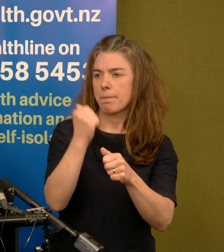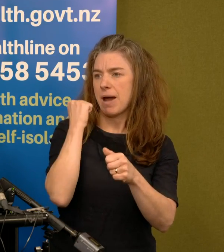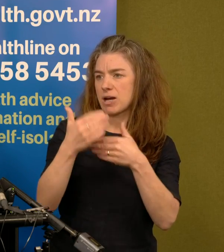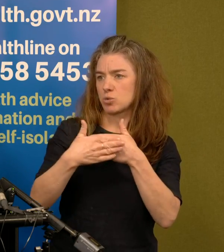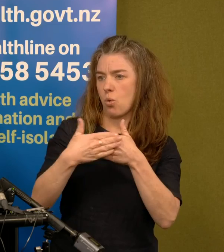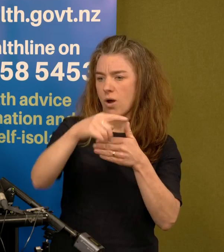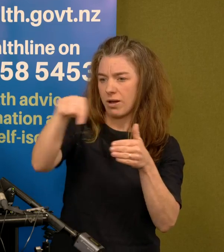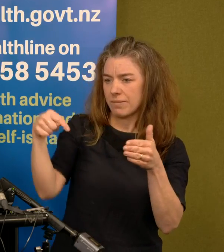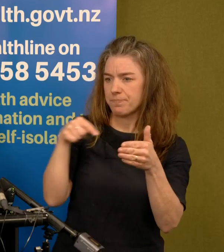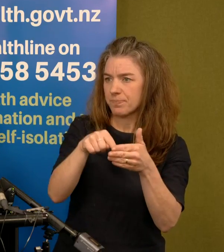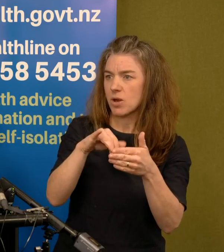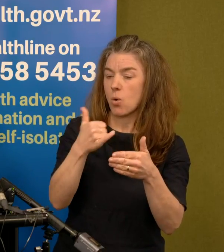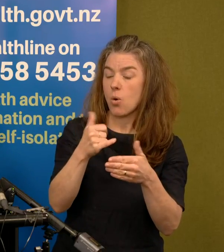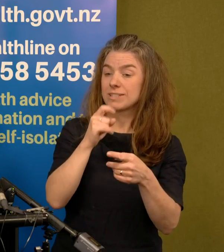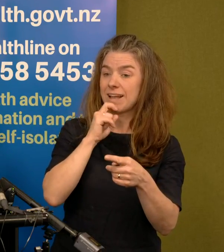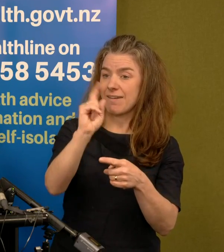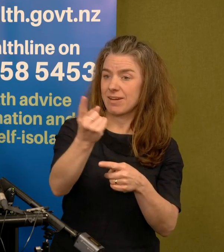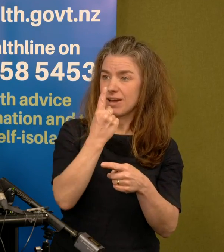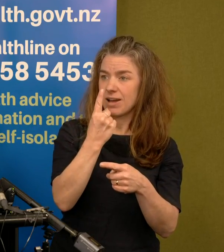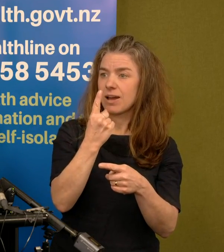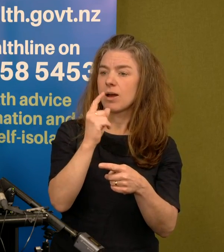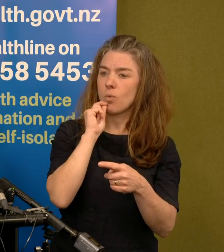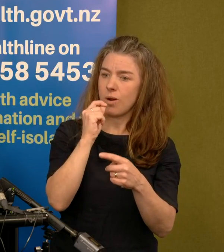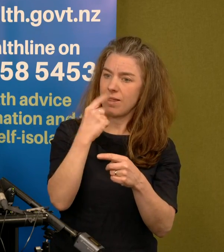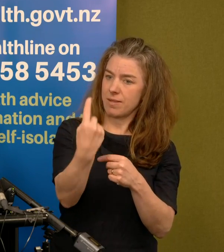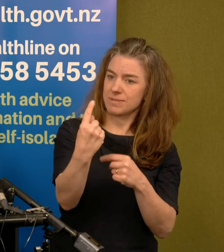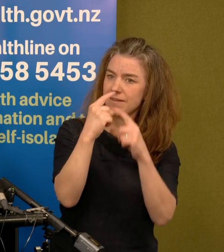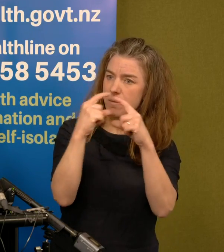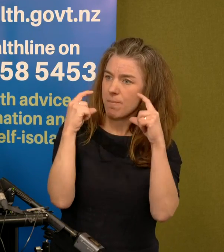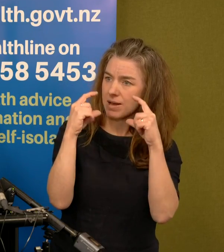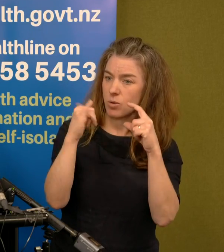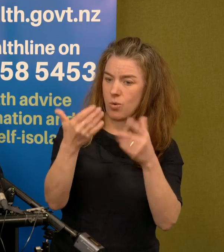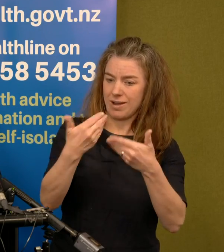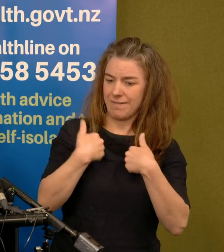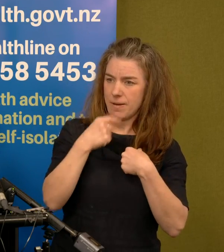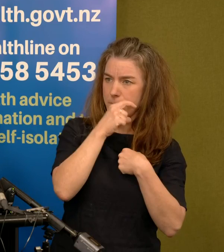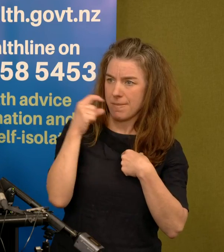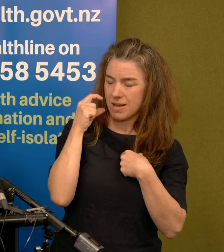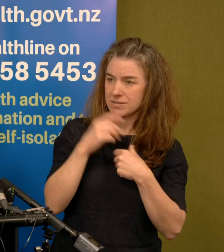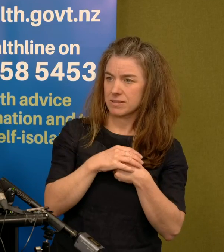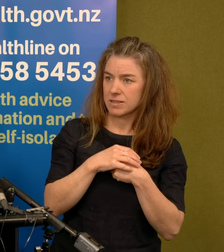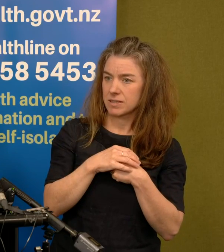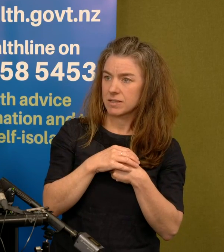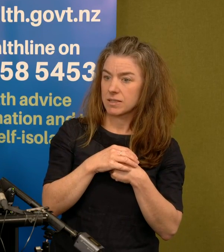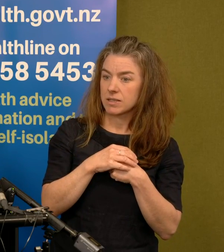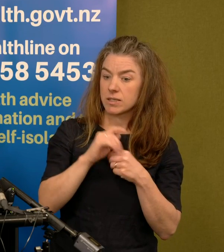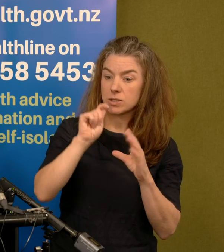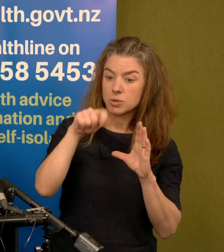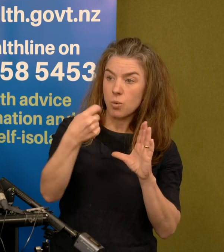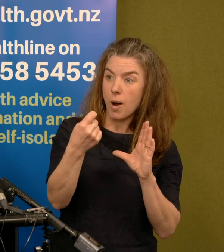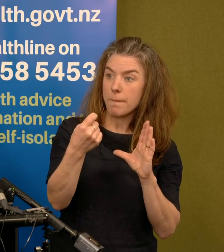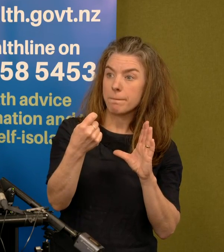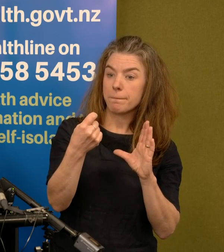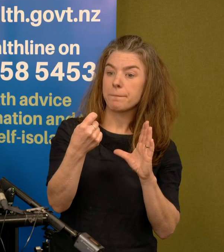member who greets them will hand them a mask and be wearing a mask. Any swabs that might need to be taken would be done with the GP or the nurse